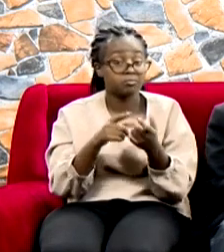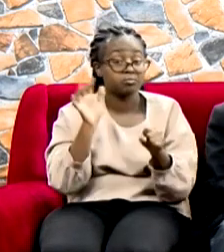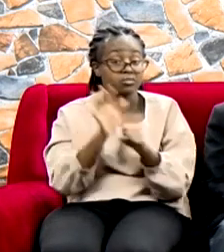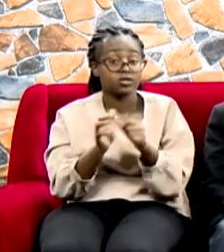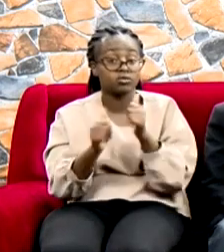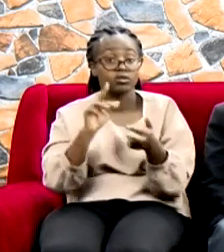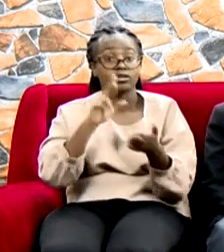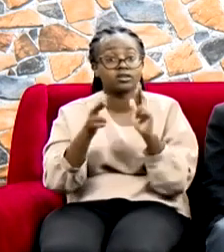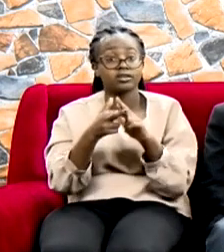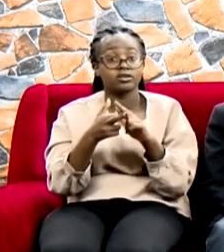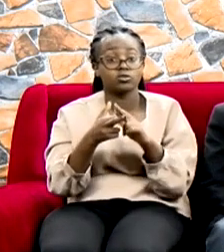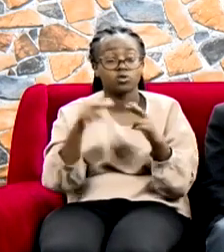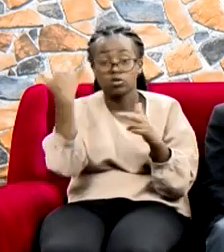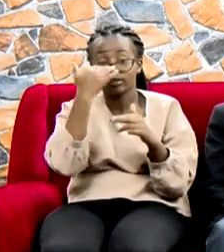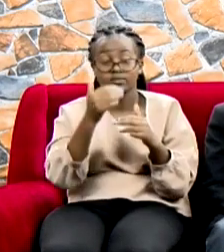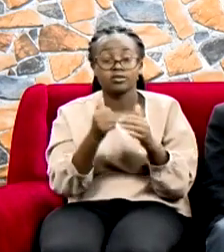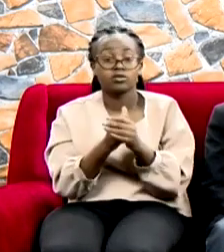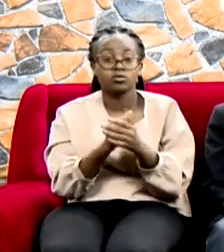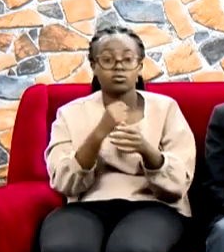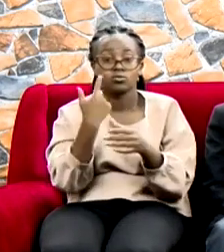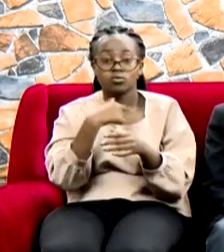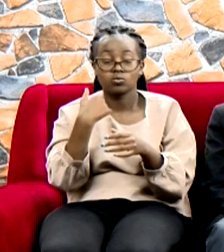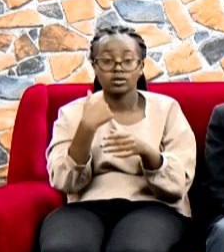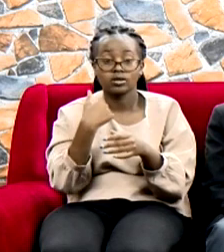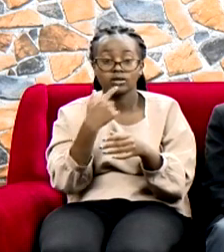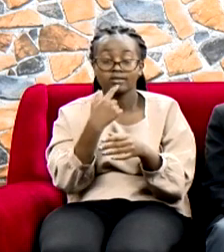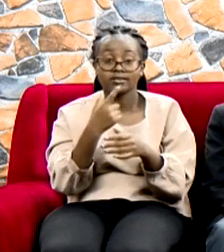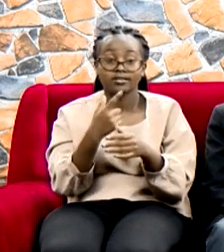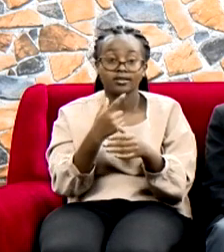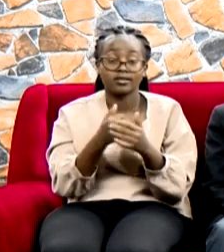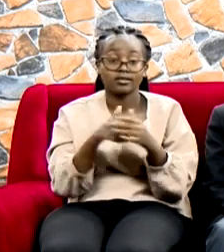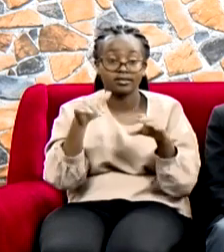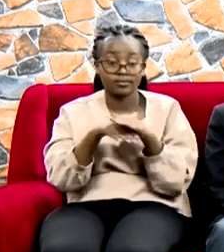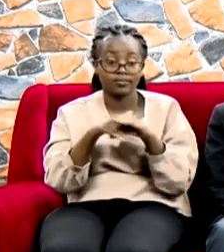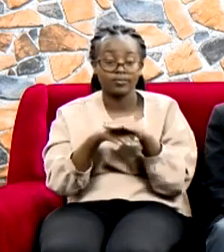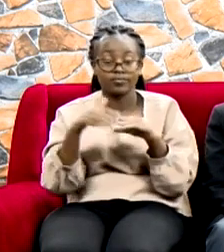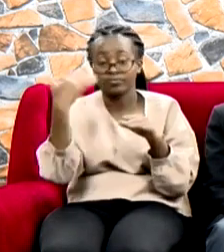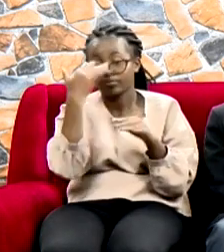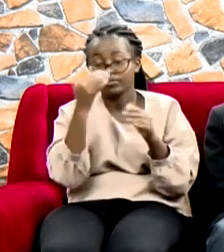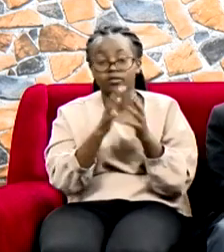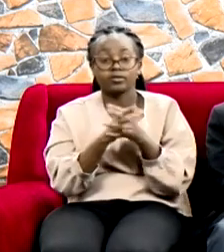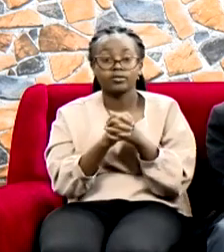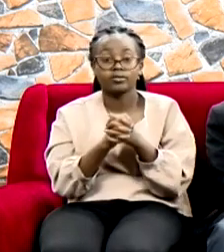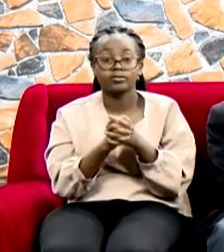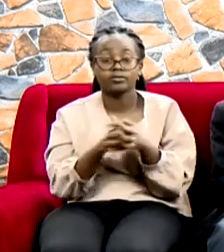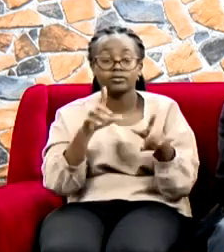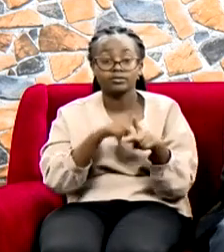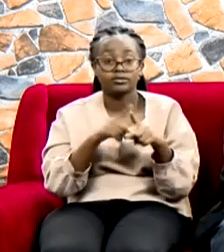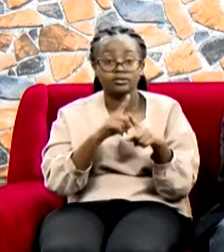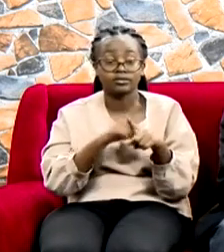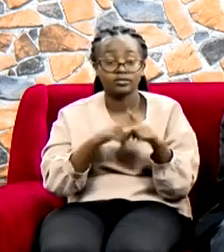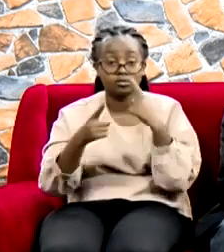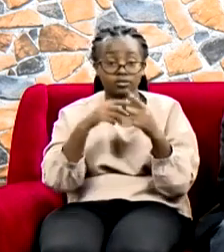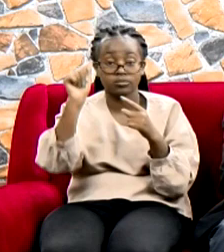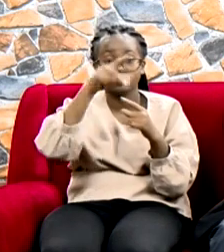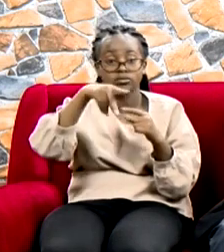are related to autism. Oh, they are like the ones we say that they're in the spectrum. In the spectrum. Actually, when we talk of the